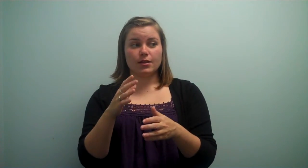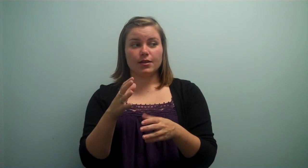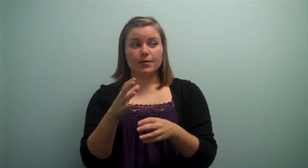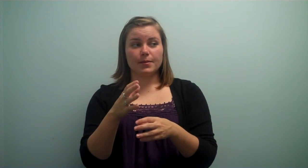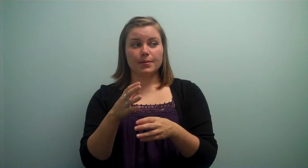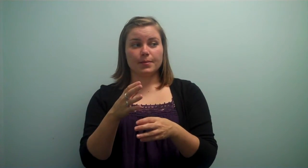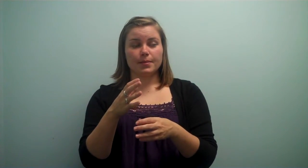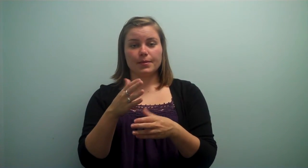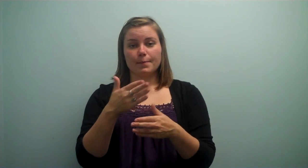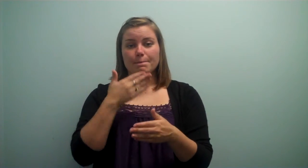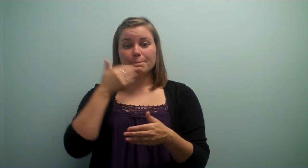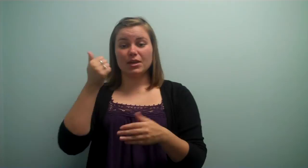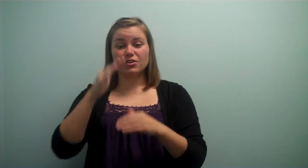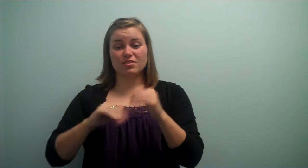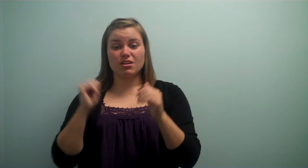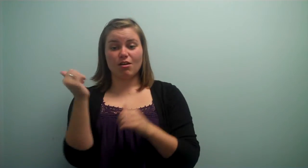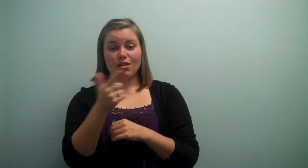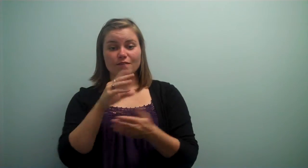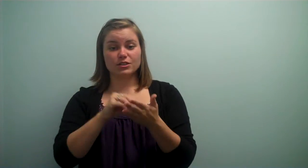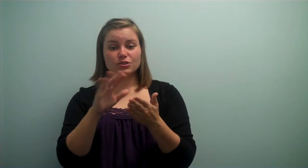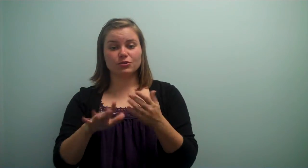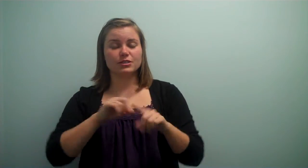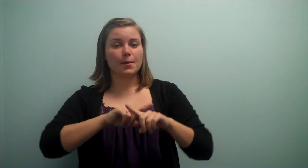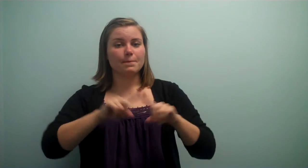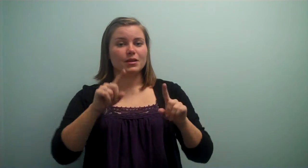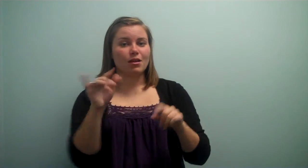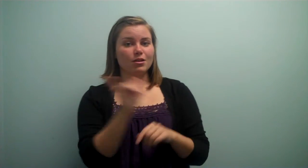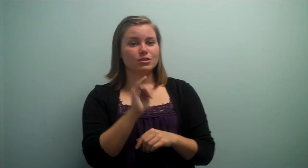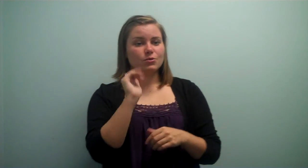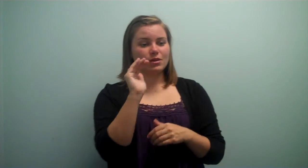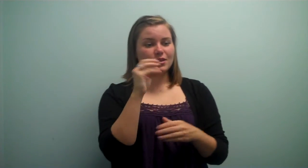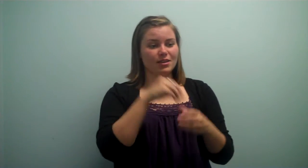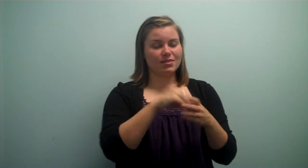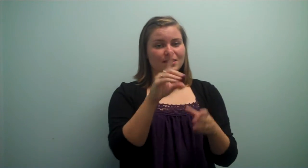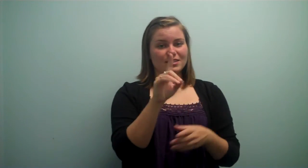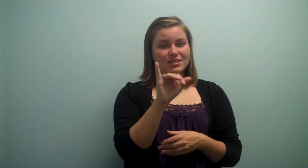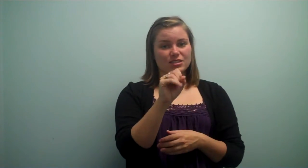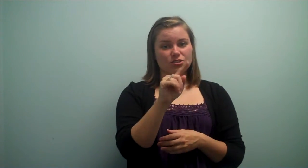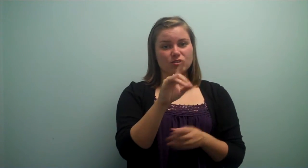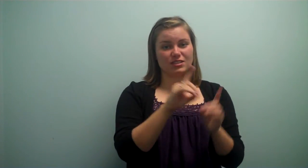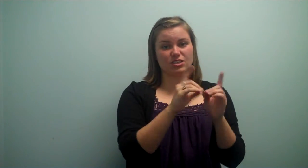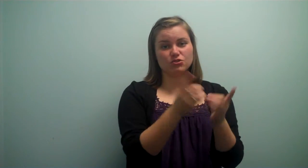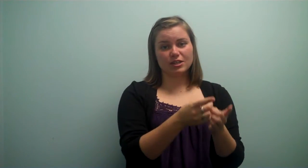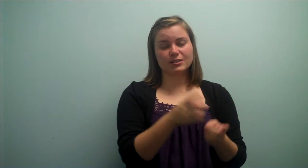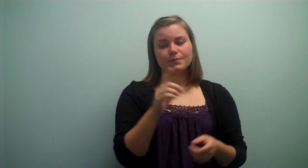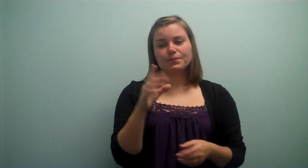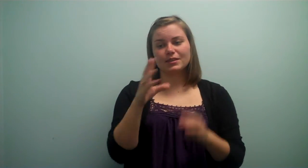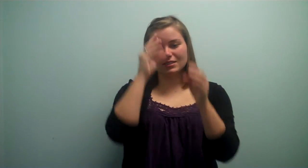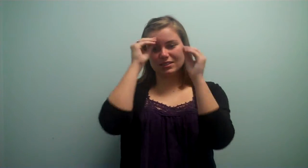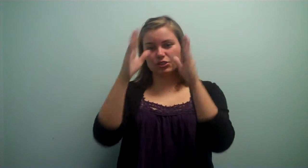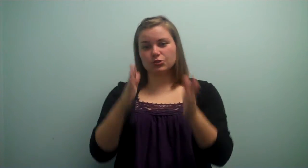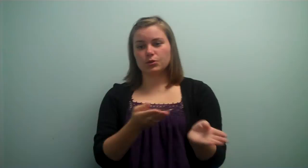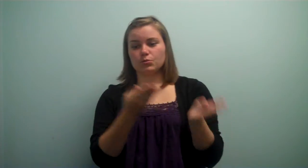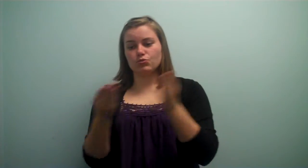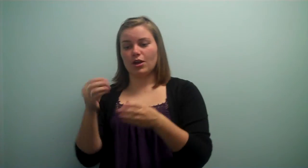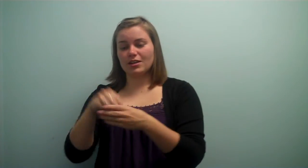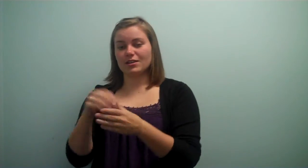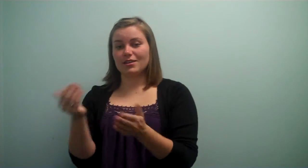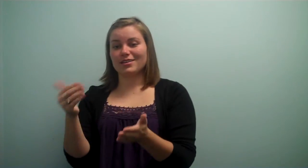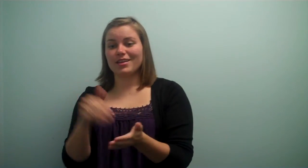students not only in the school, but in the entire district. The teachers were brought in again. They were informed that